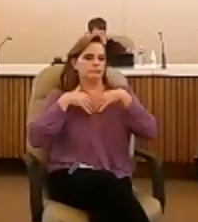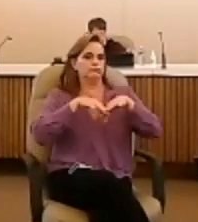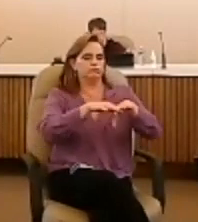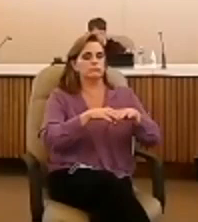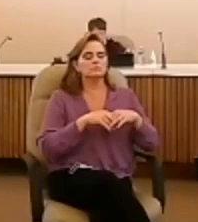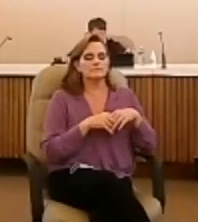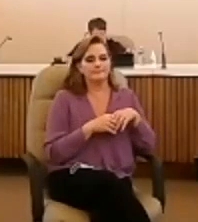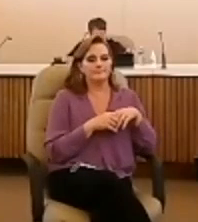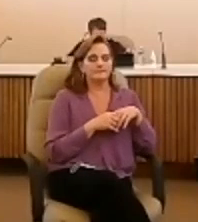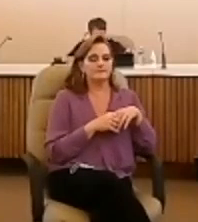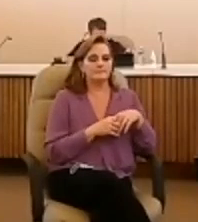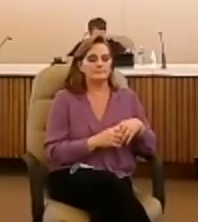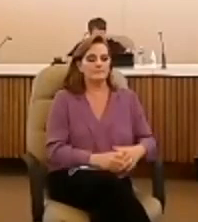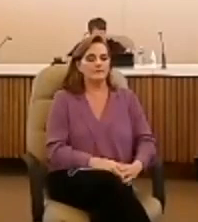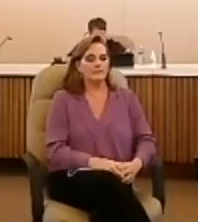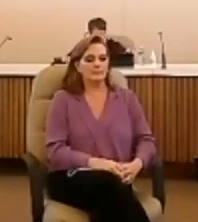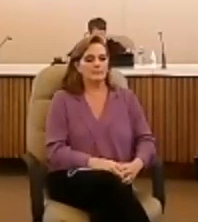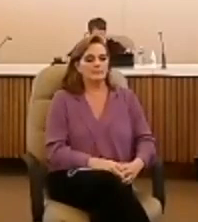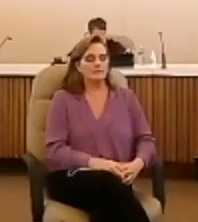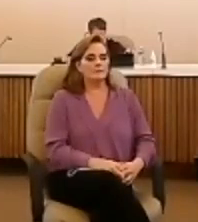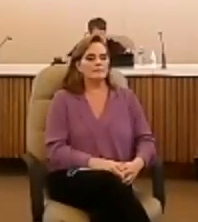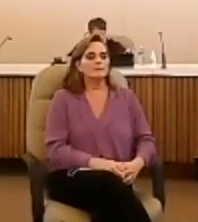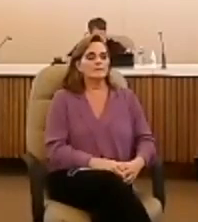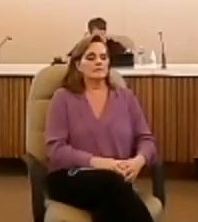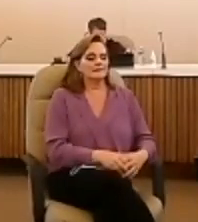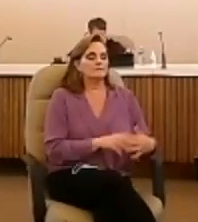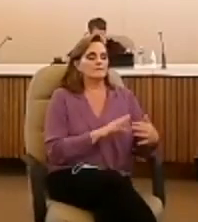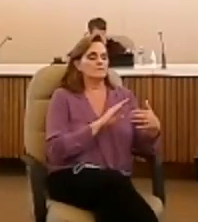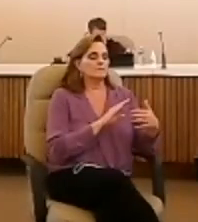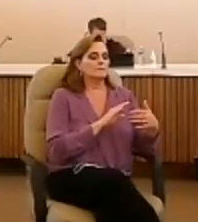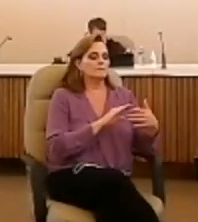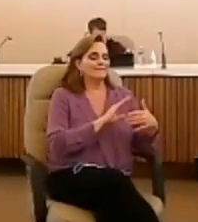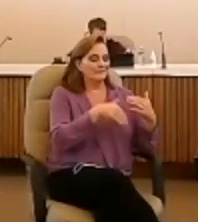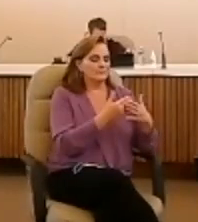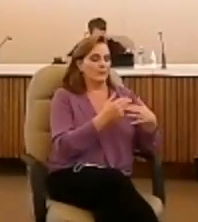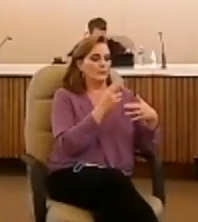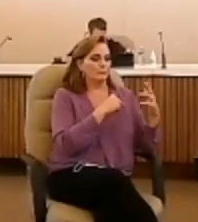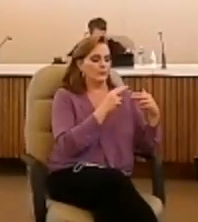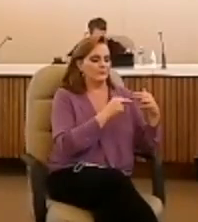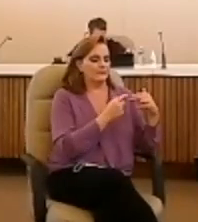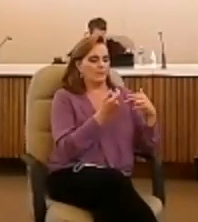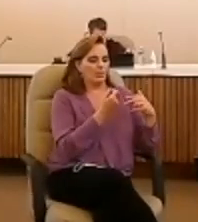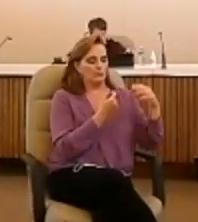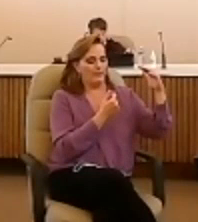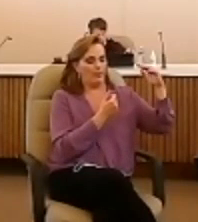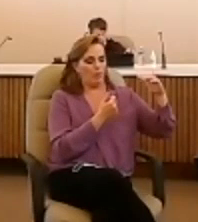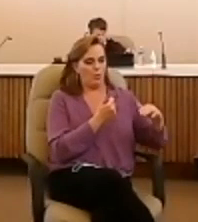would be in a hole where the whole building would be lower than the other building on site.